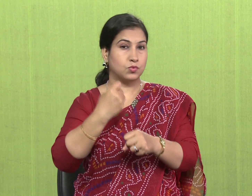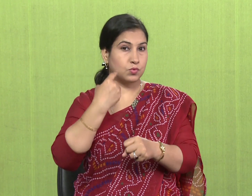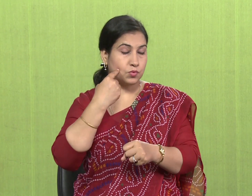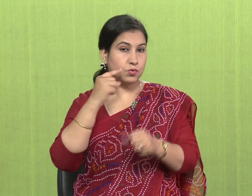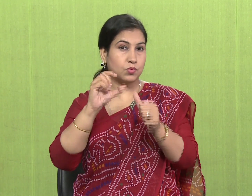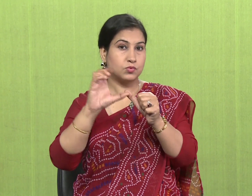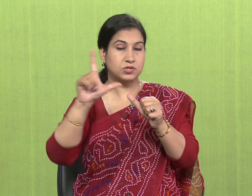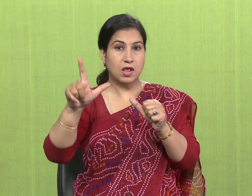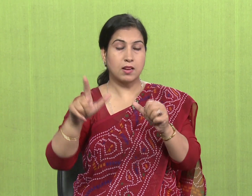deer parks,